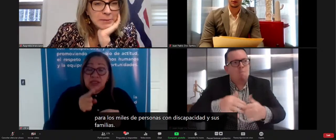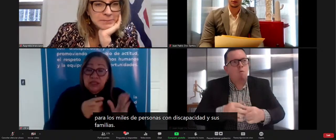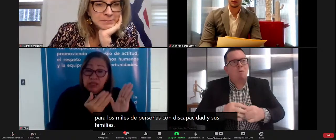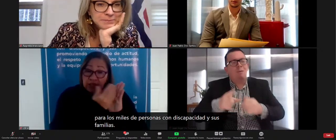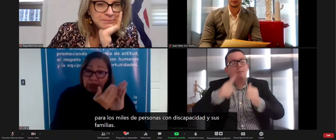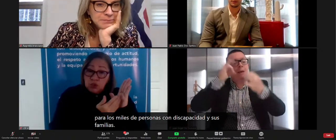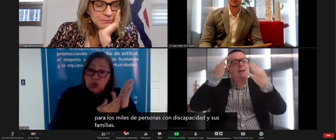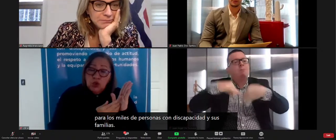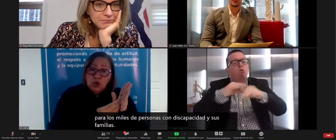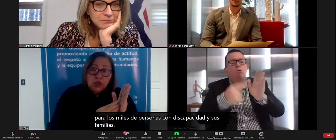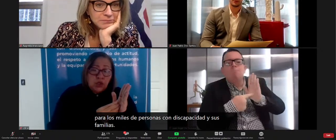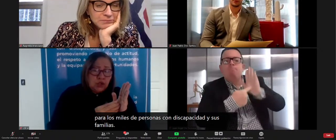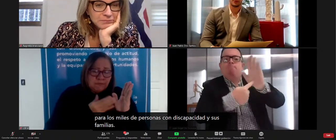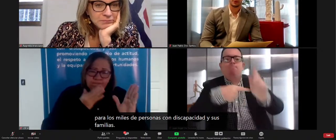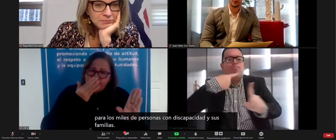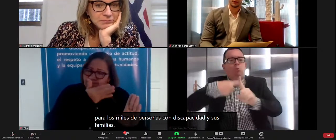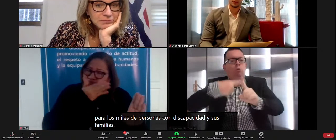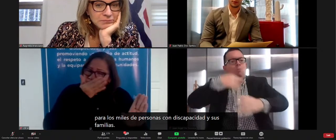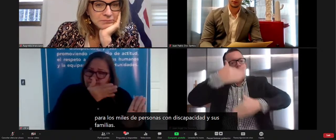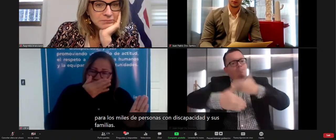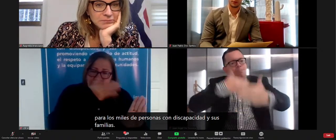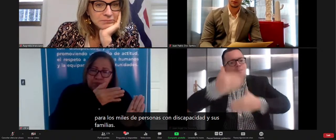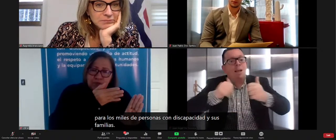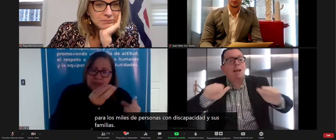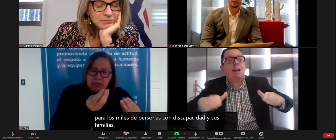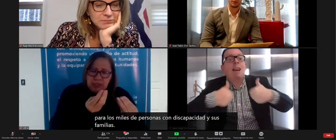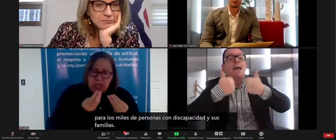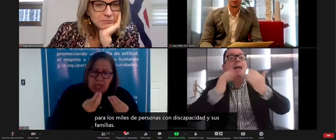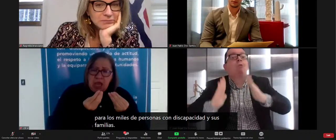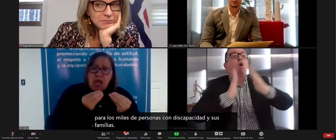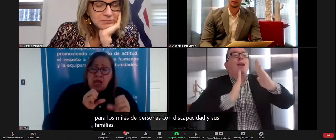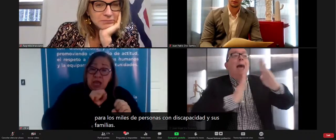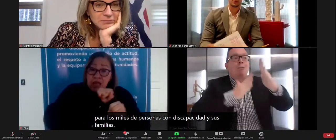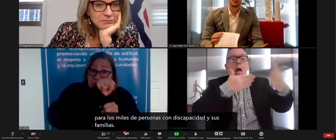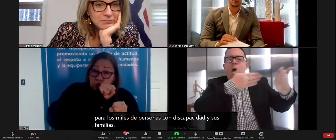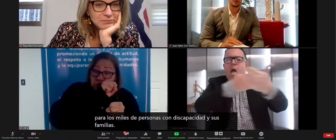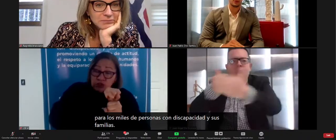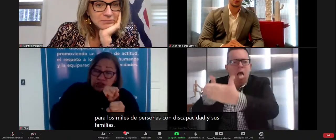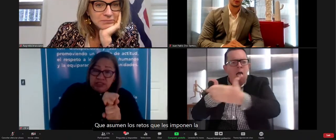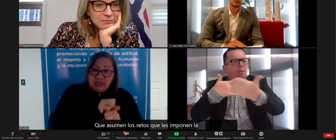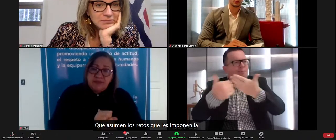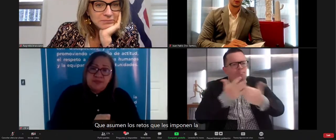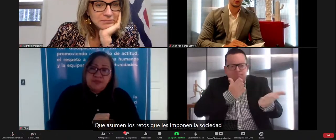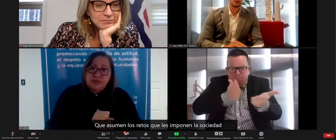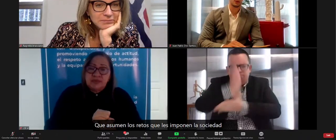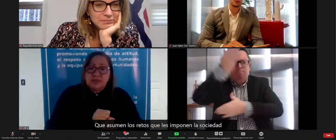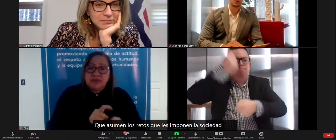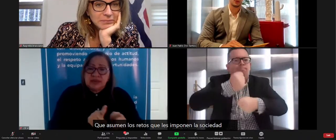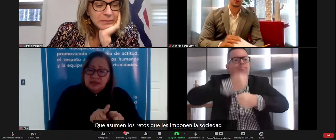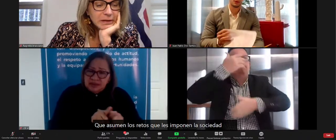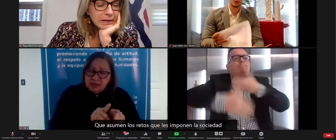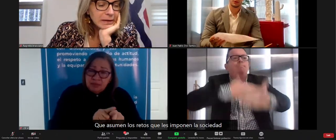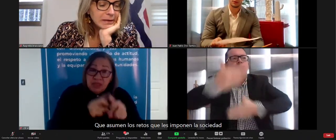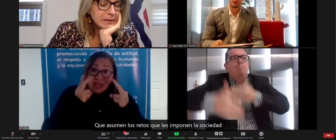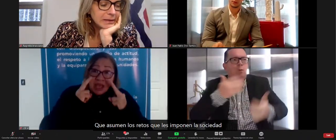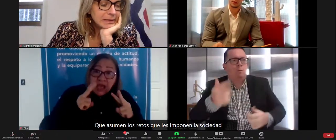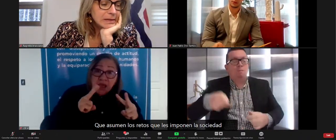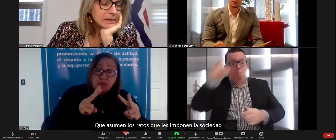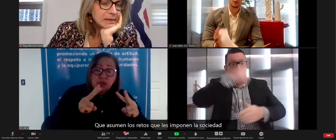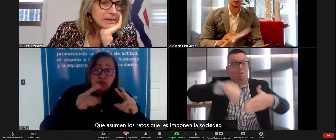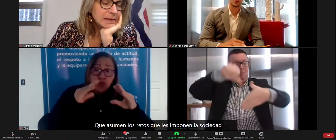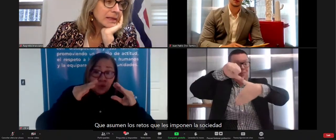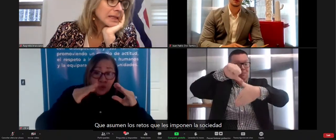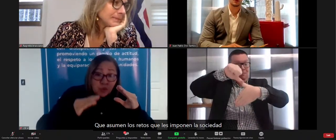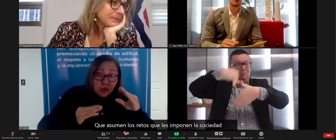finances that work on the different challenges imposed by the citizens the